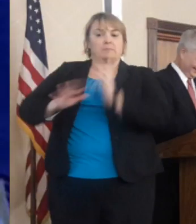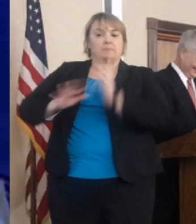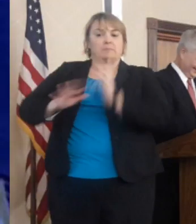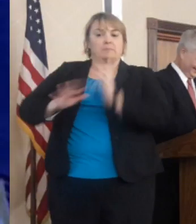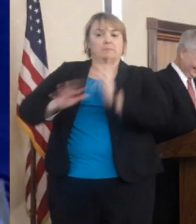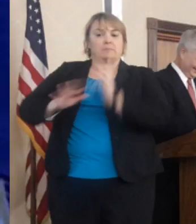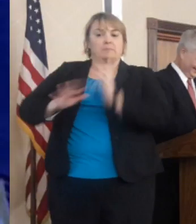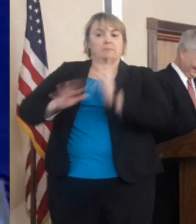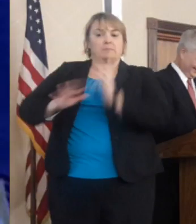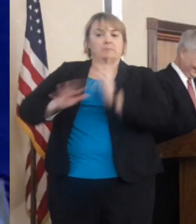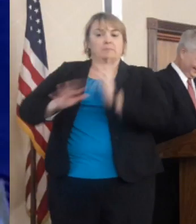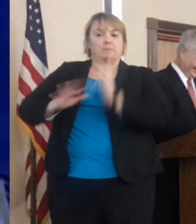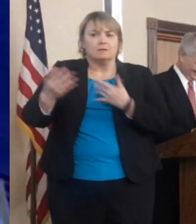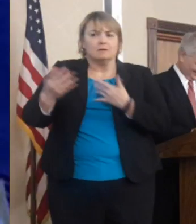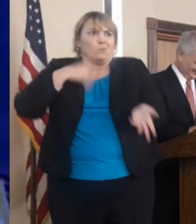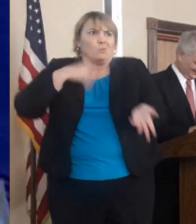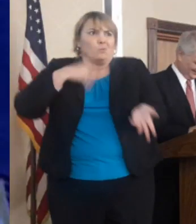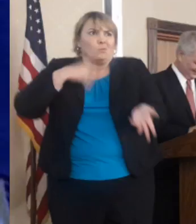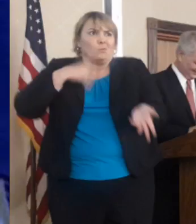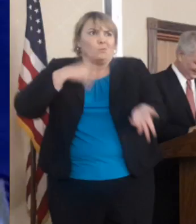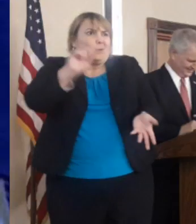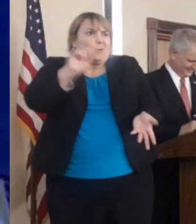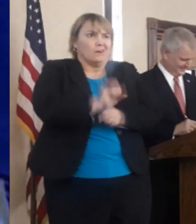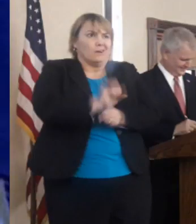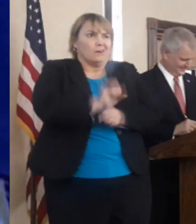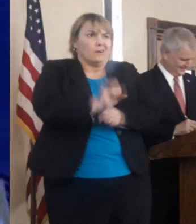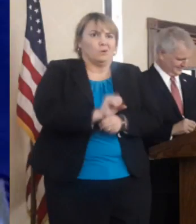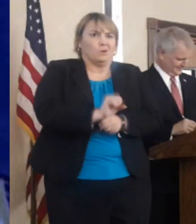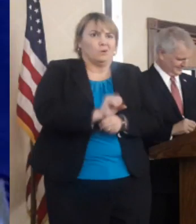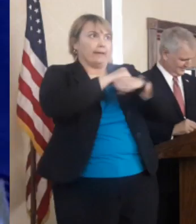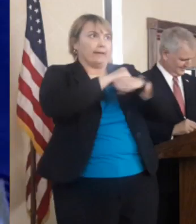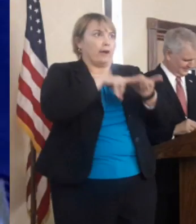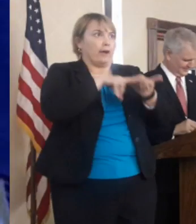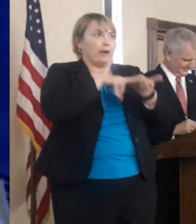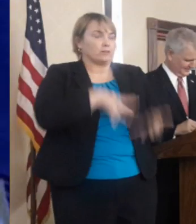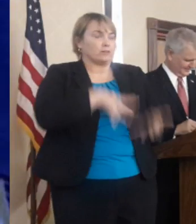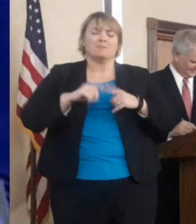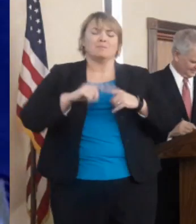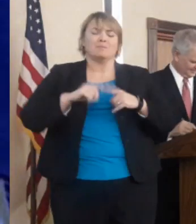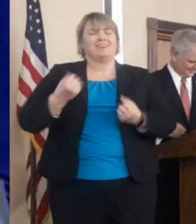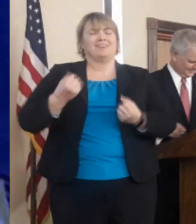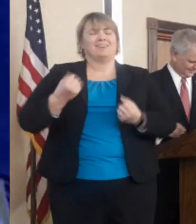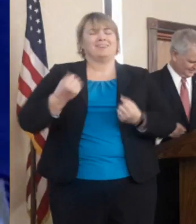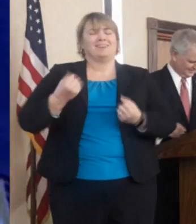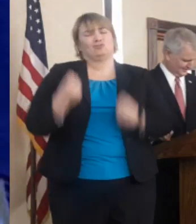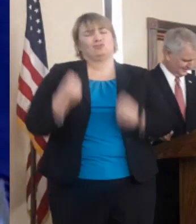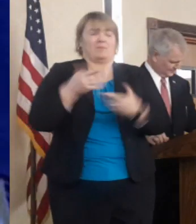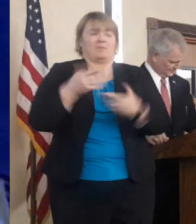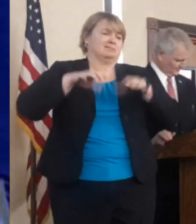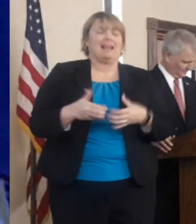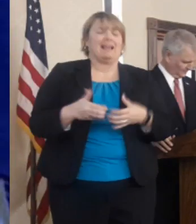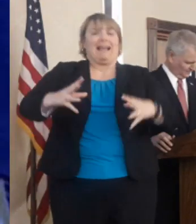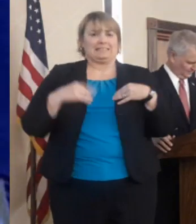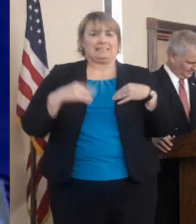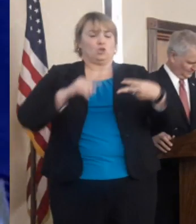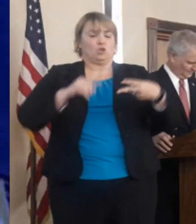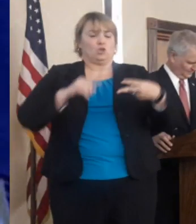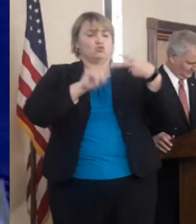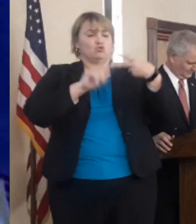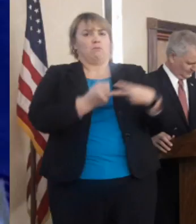So therefore, I strongly recommend this body go ahead and accept this strike, and let's move on.